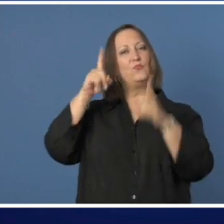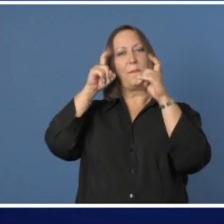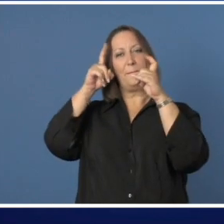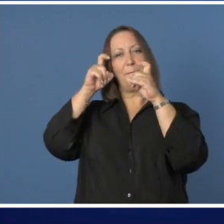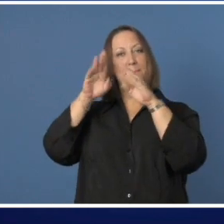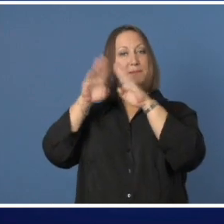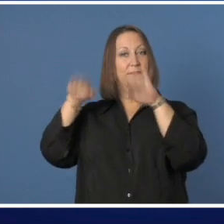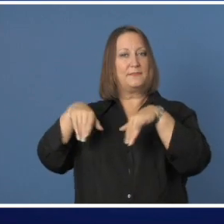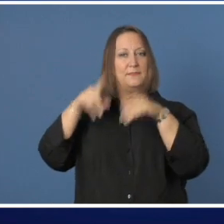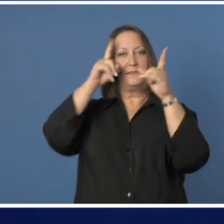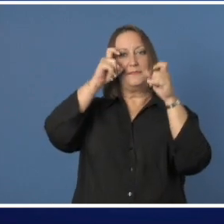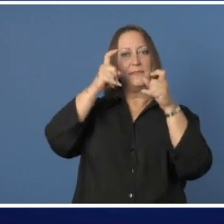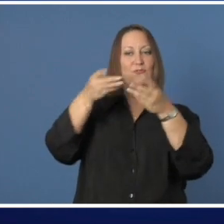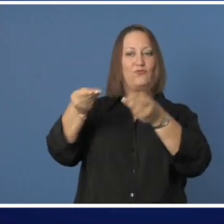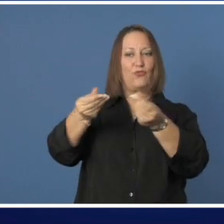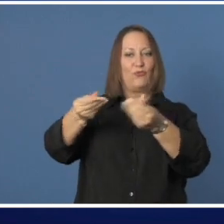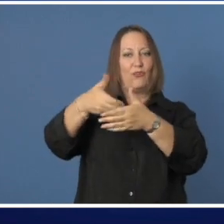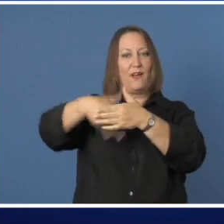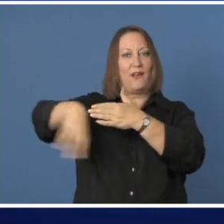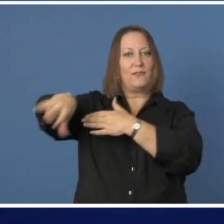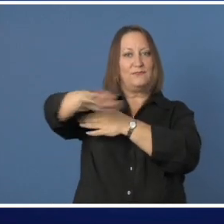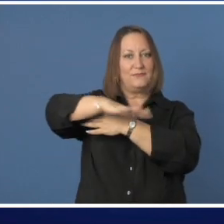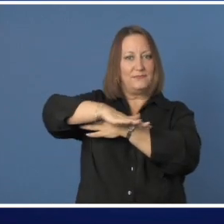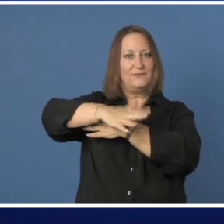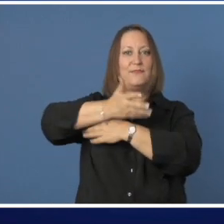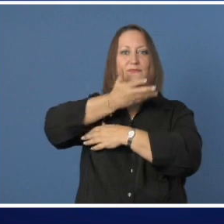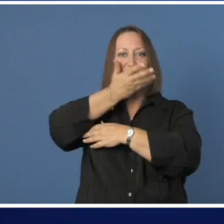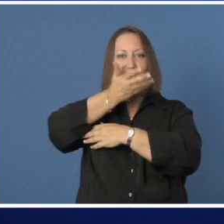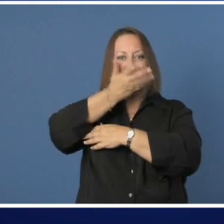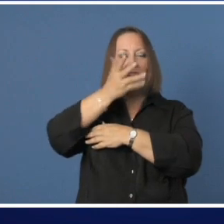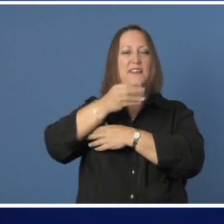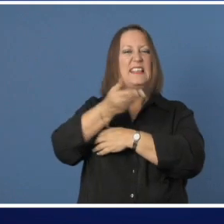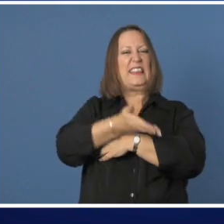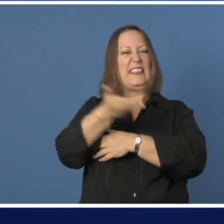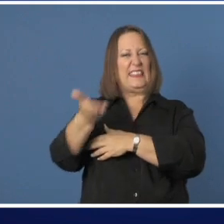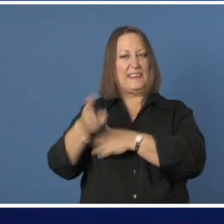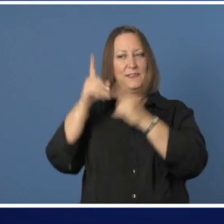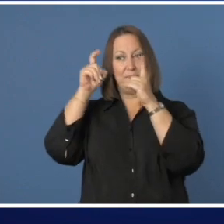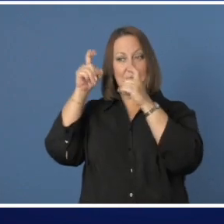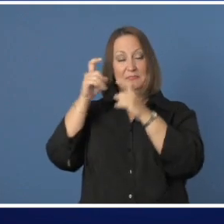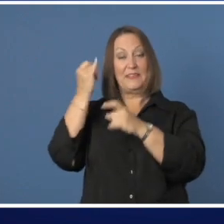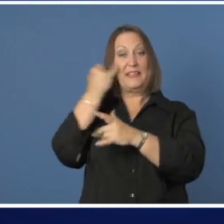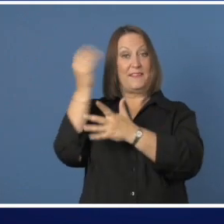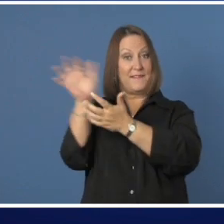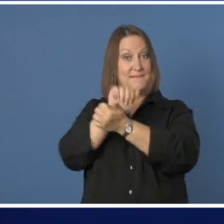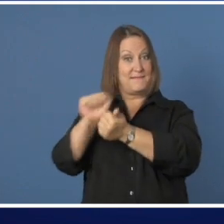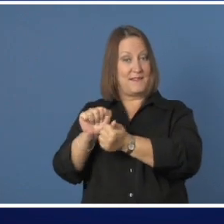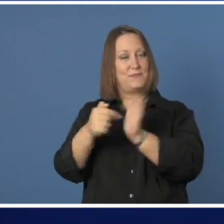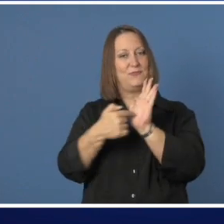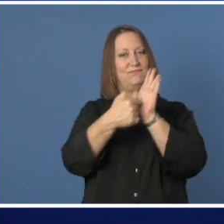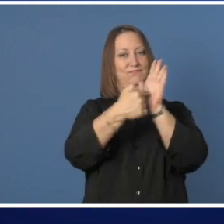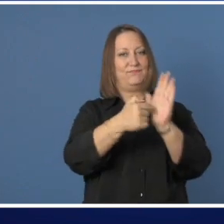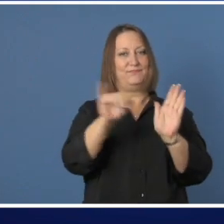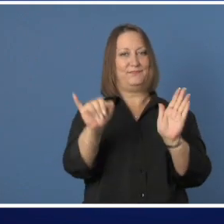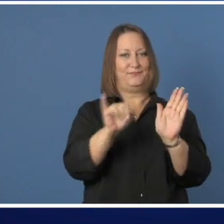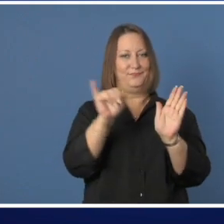Take pictures of the house and yard, and inside possessions for possible insurance